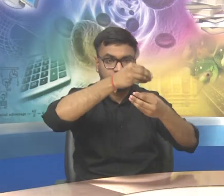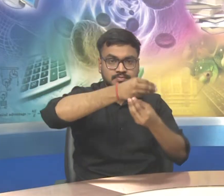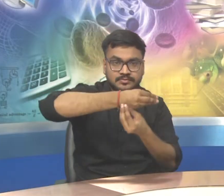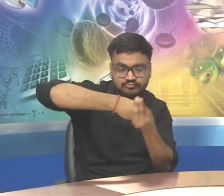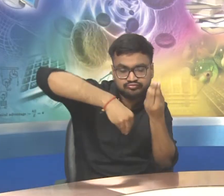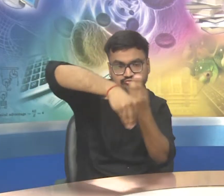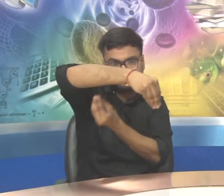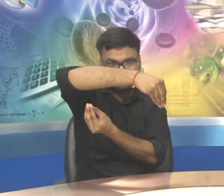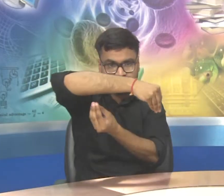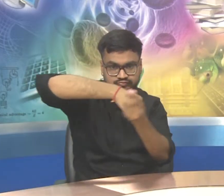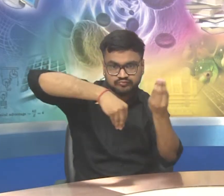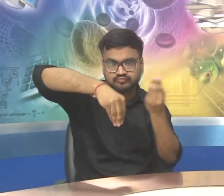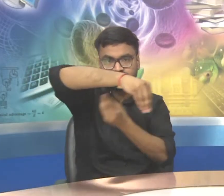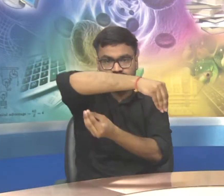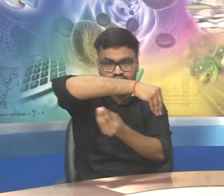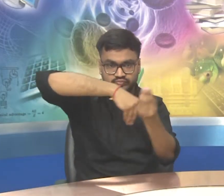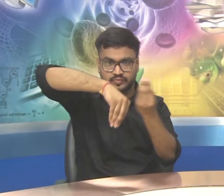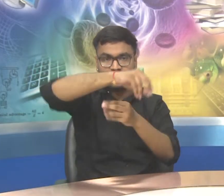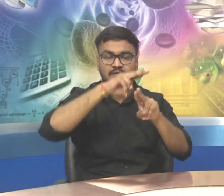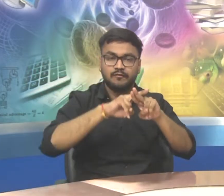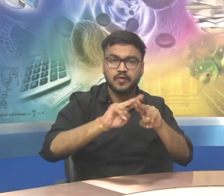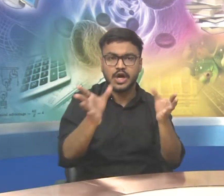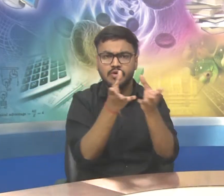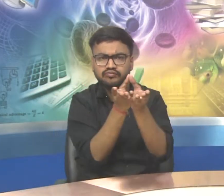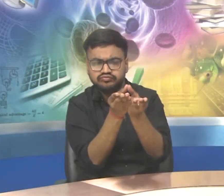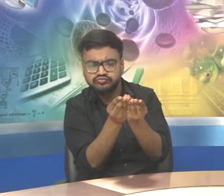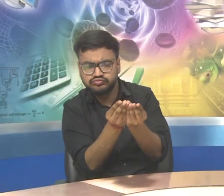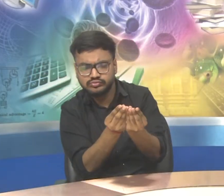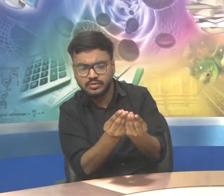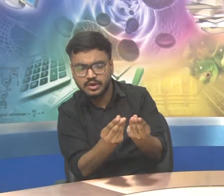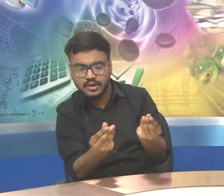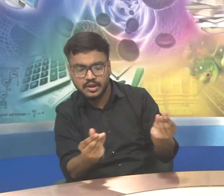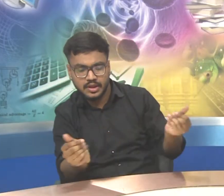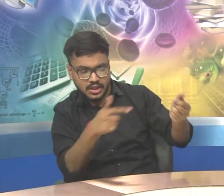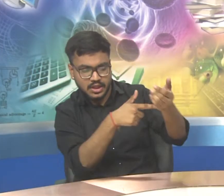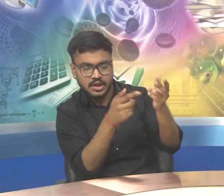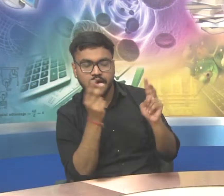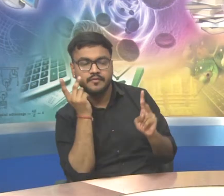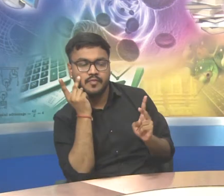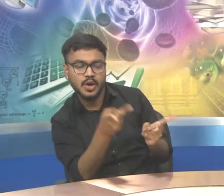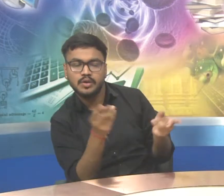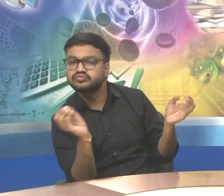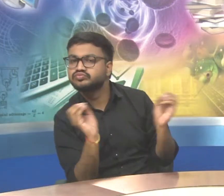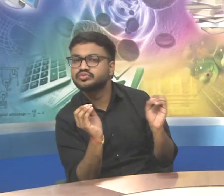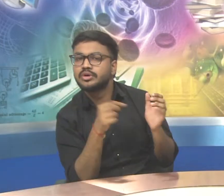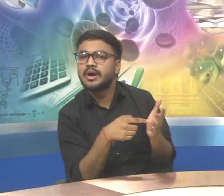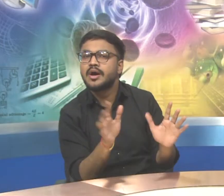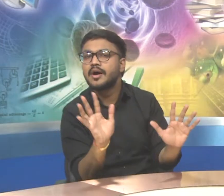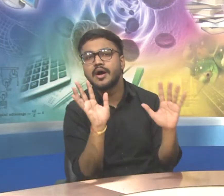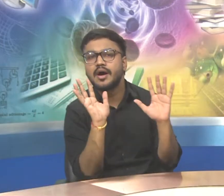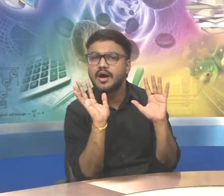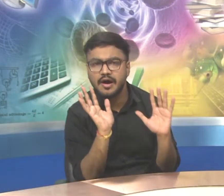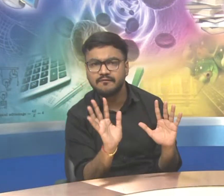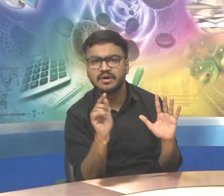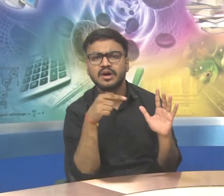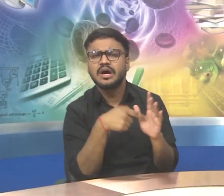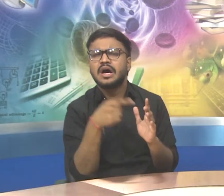For example, if you add a little sugar to a water, the drink is light.